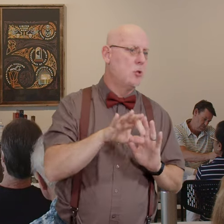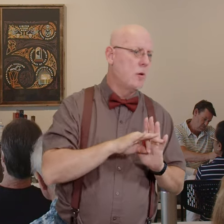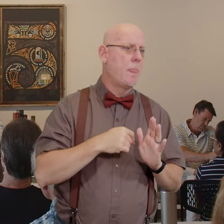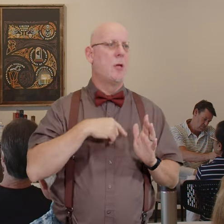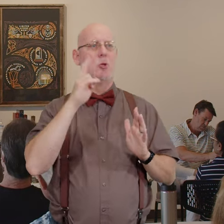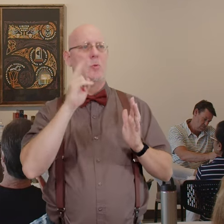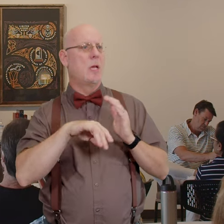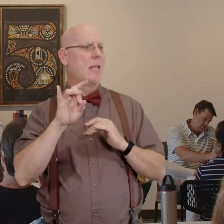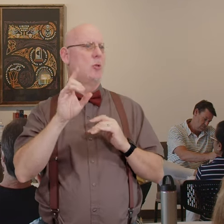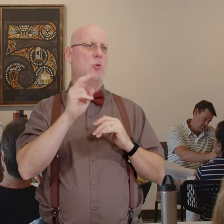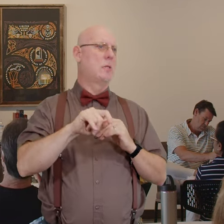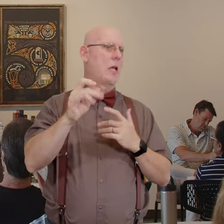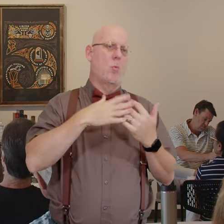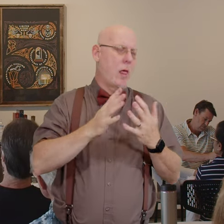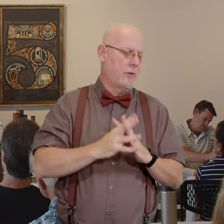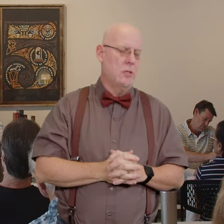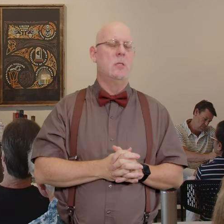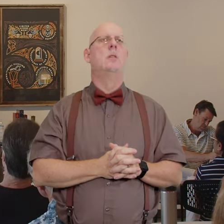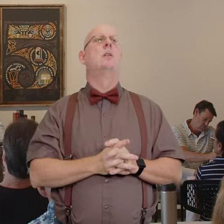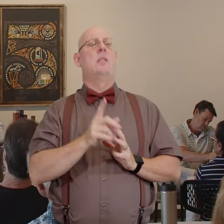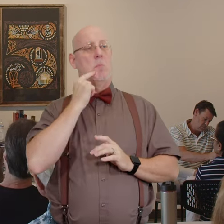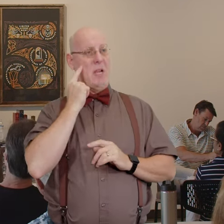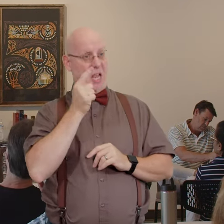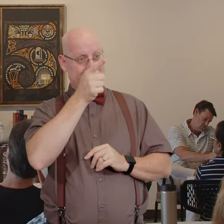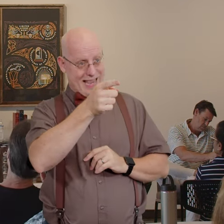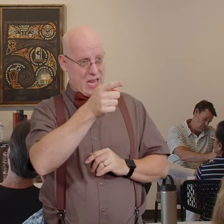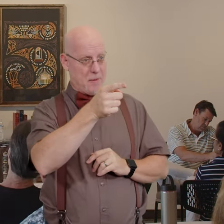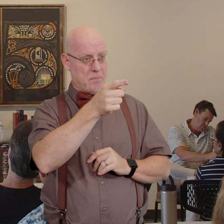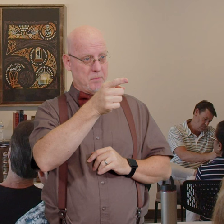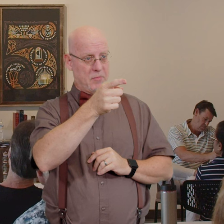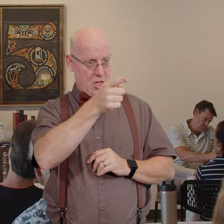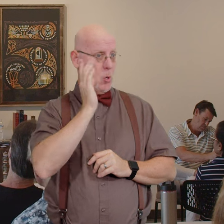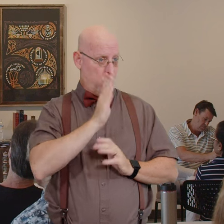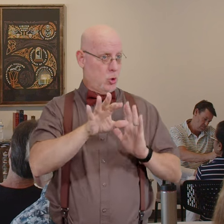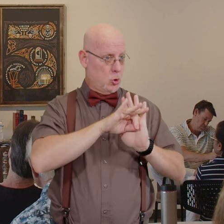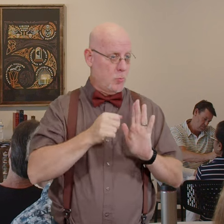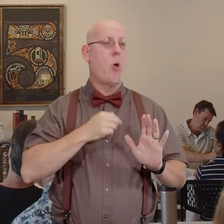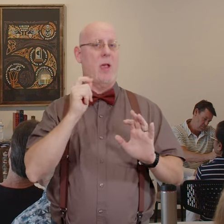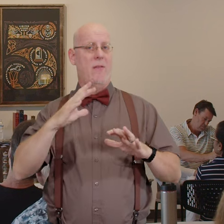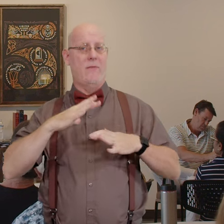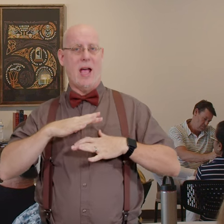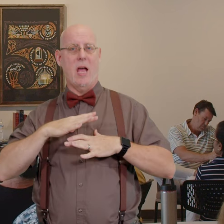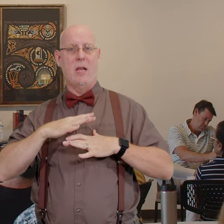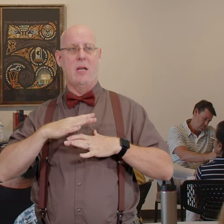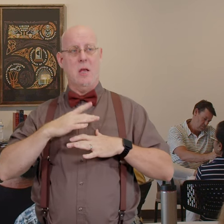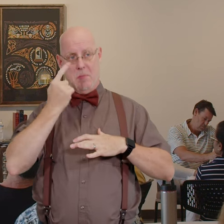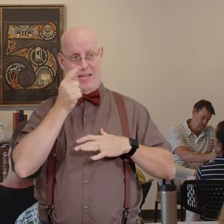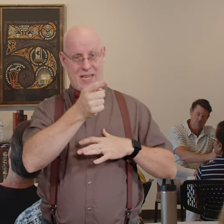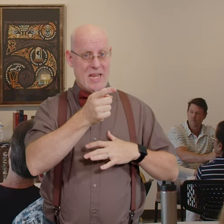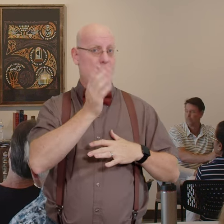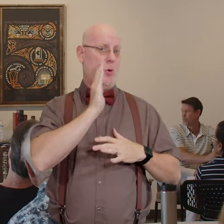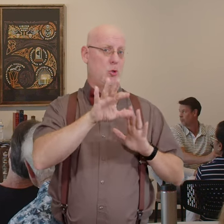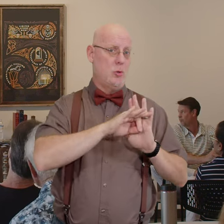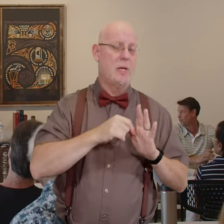in 2018, 2019, whenever it was, and said, because of this, I will react to Kevin's choice